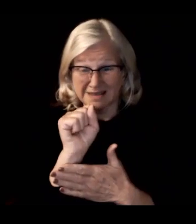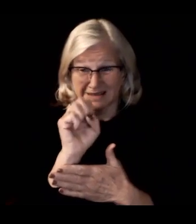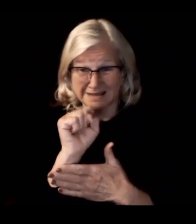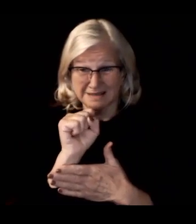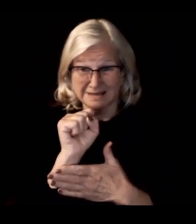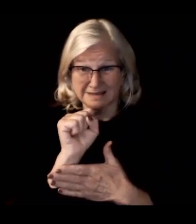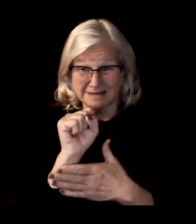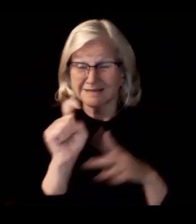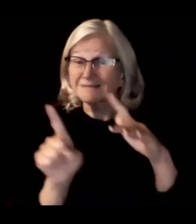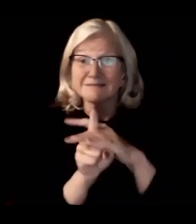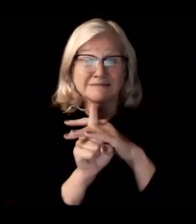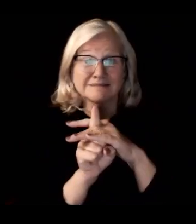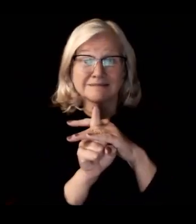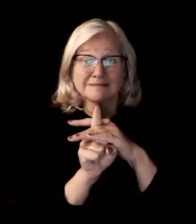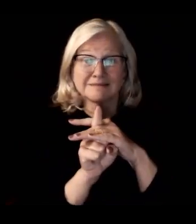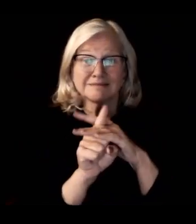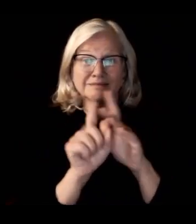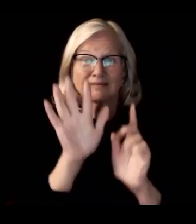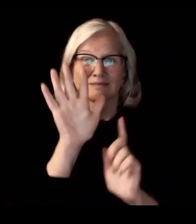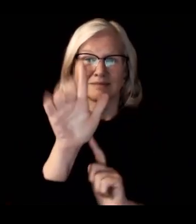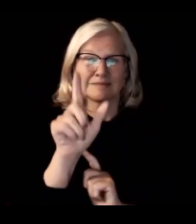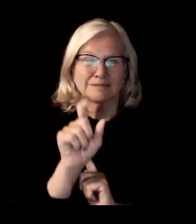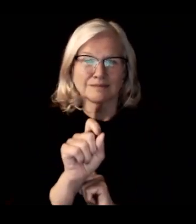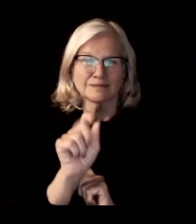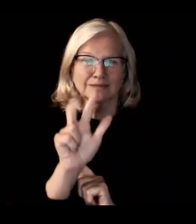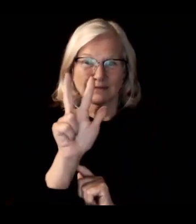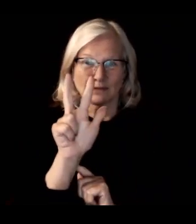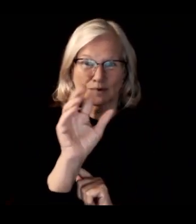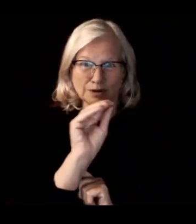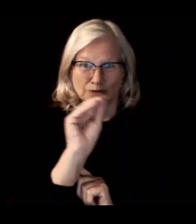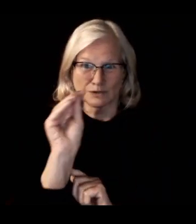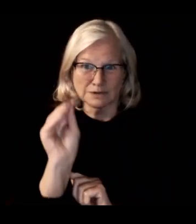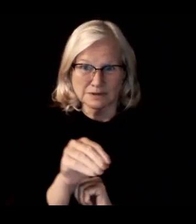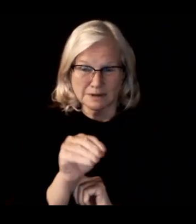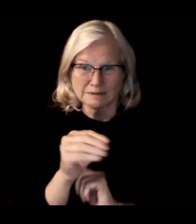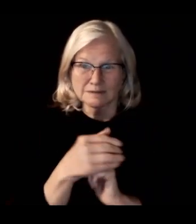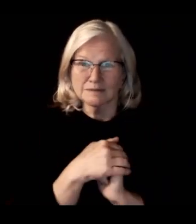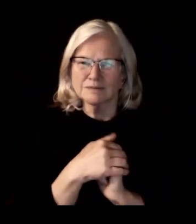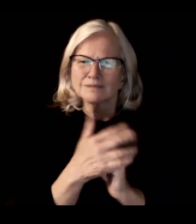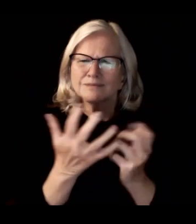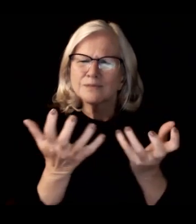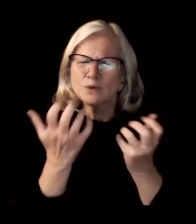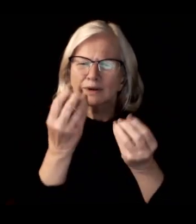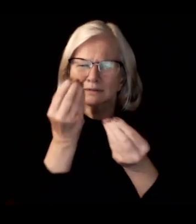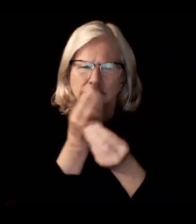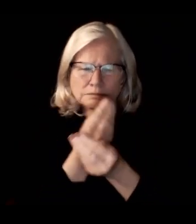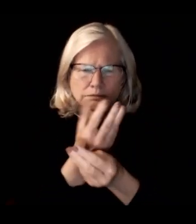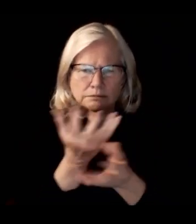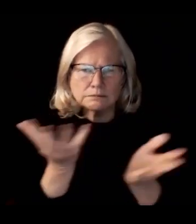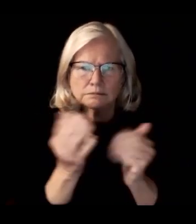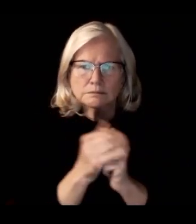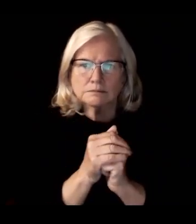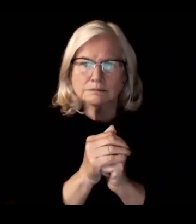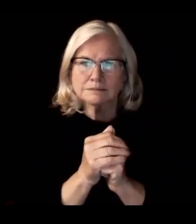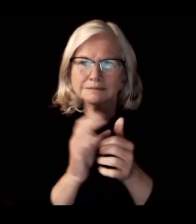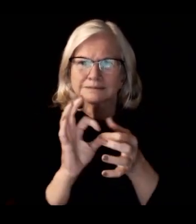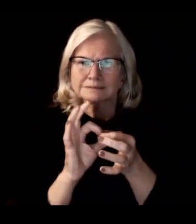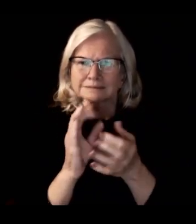5.3%. I'd like to provide a couple of updates on some outbreak situations.